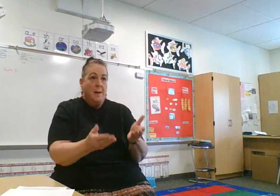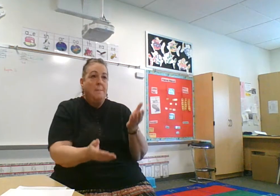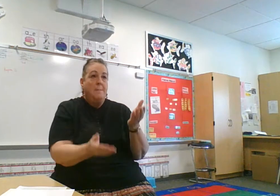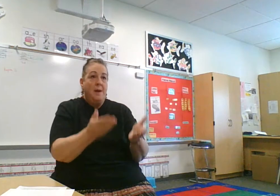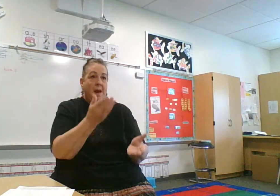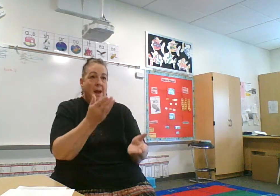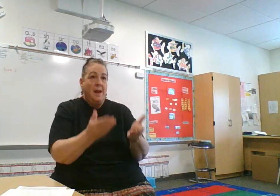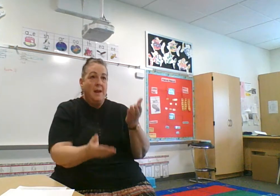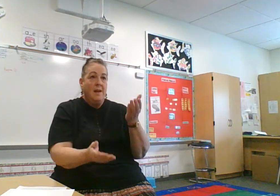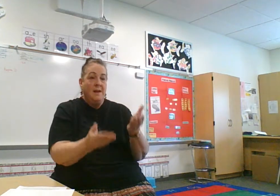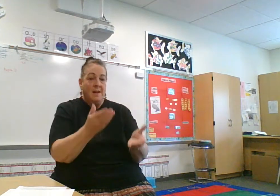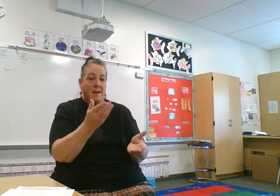May